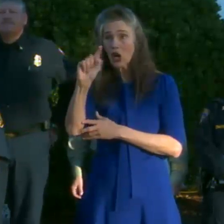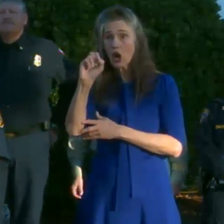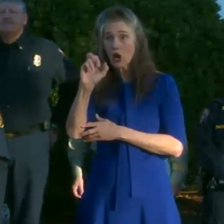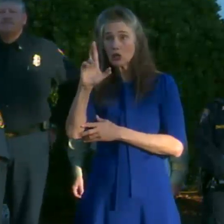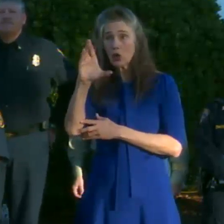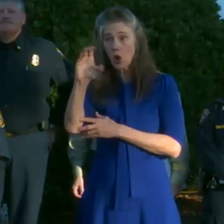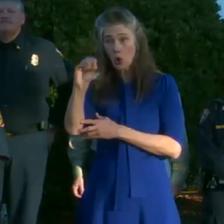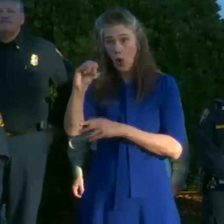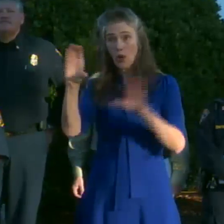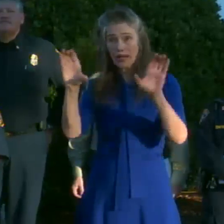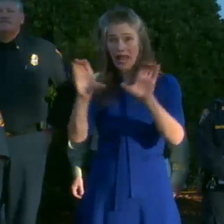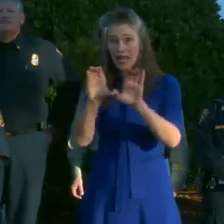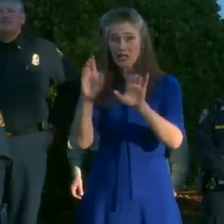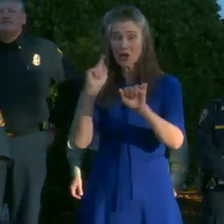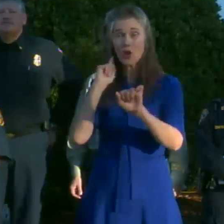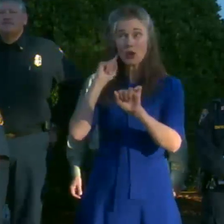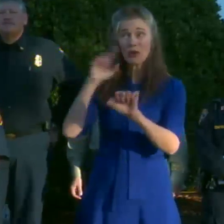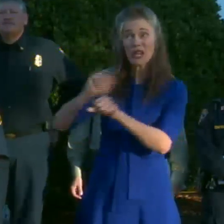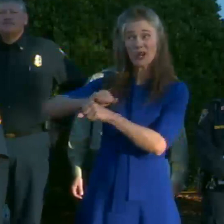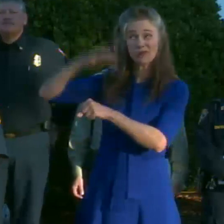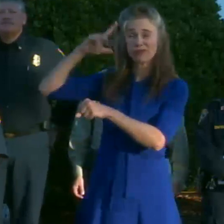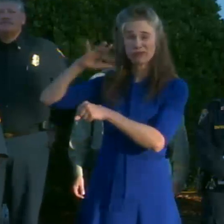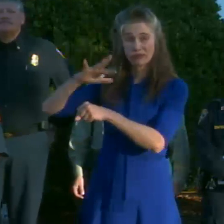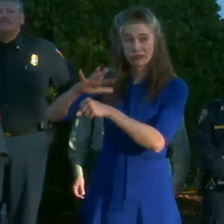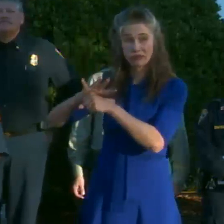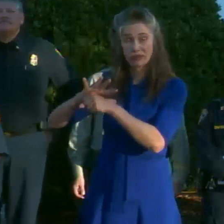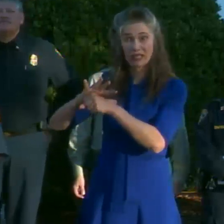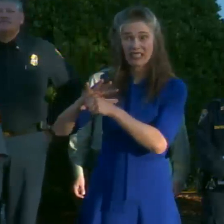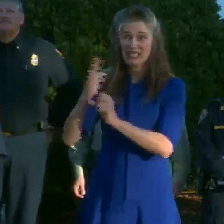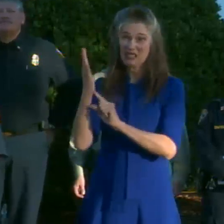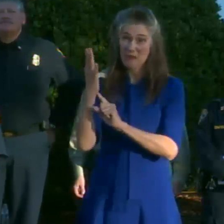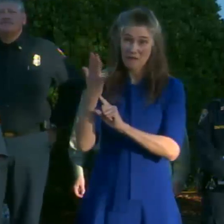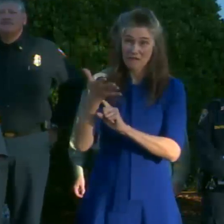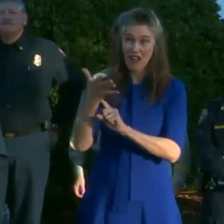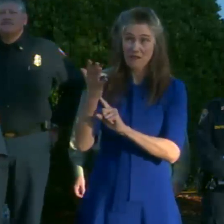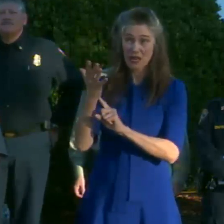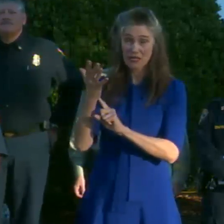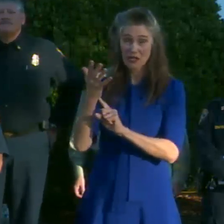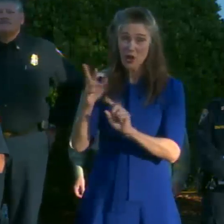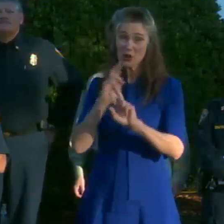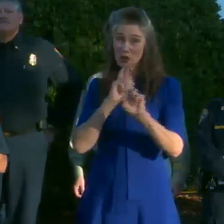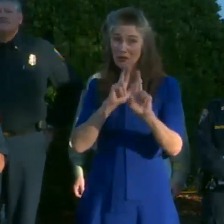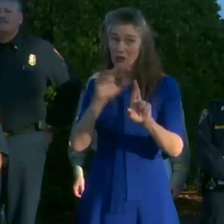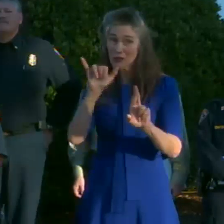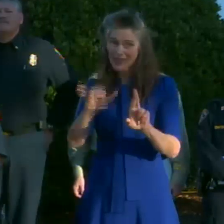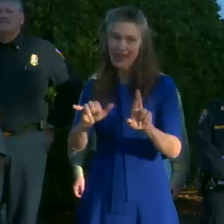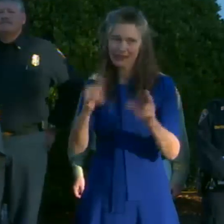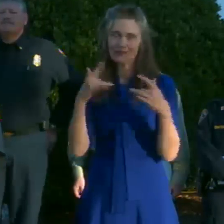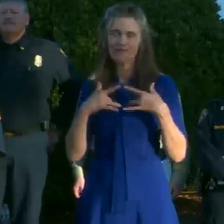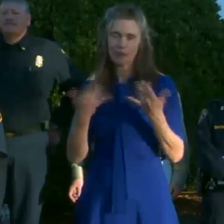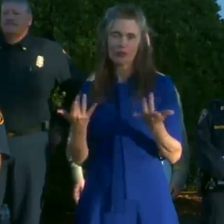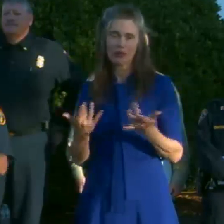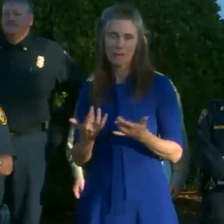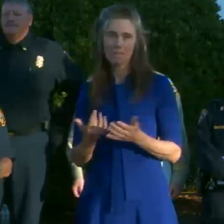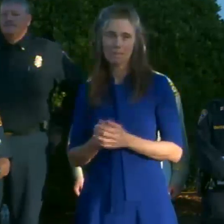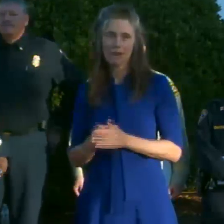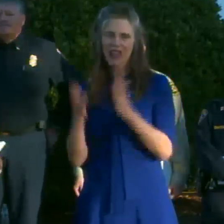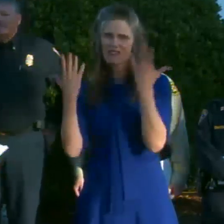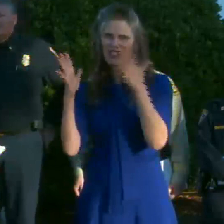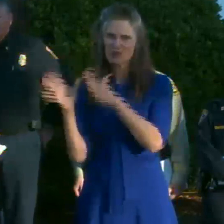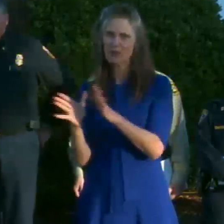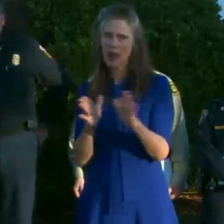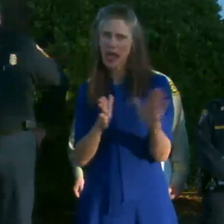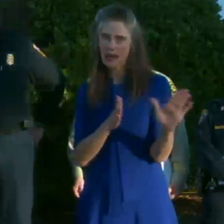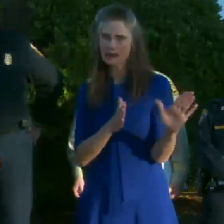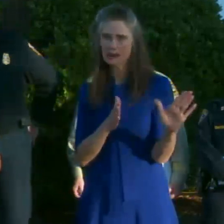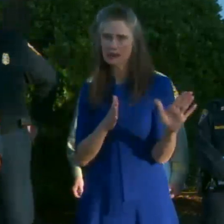continued operations in the field. So if there's reports of that, that's what it's all about. It's planned. And